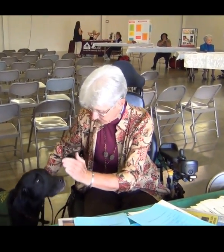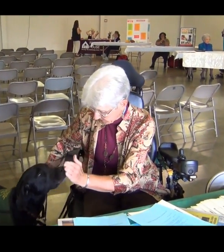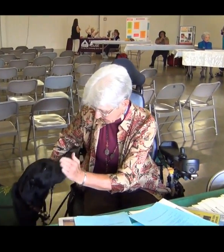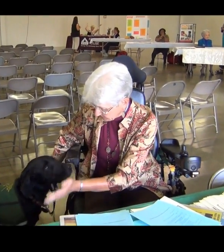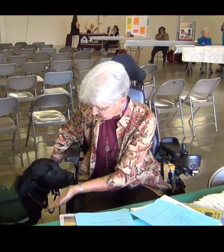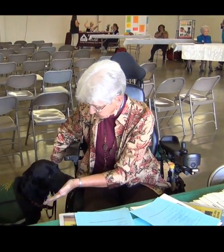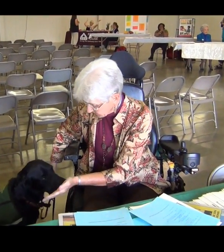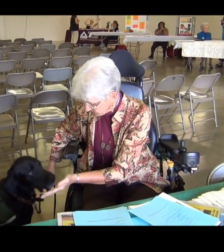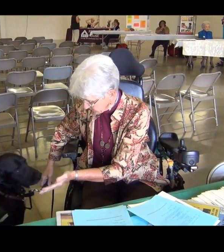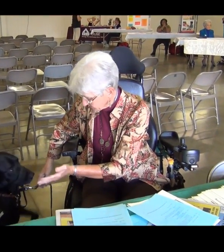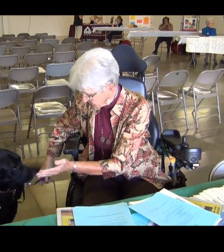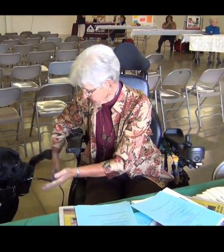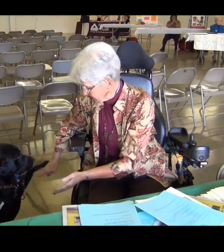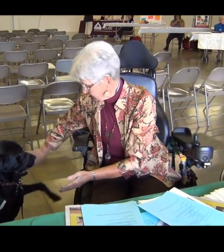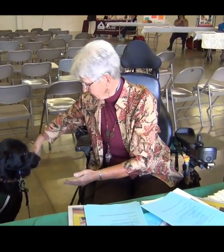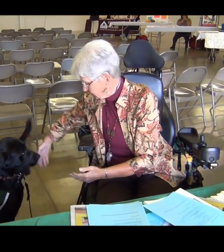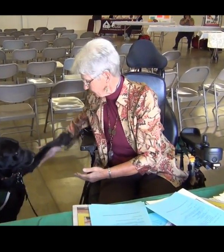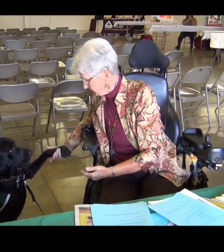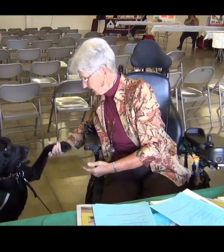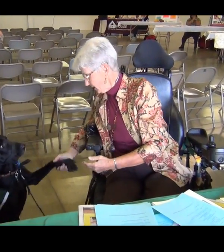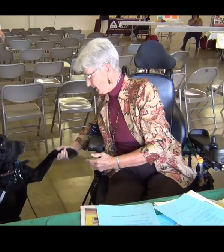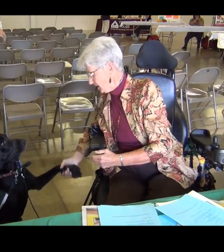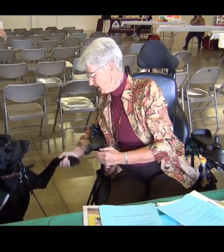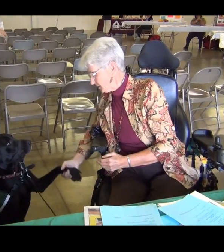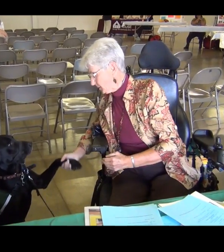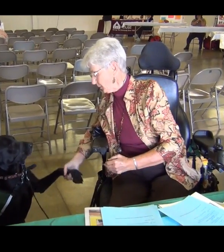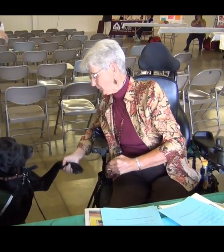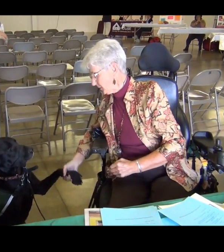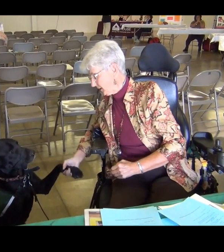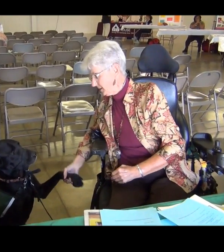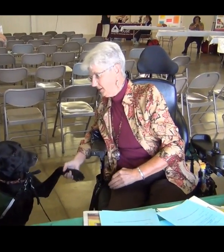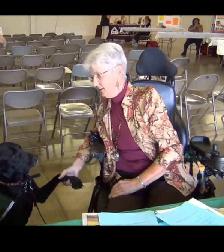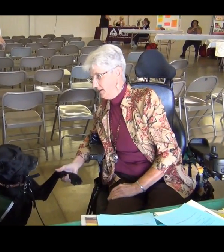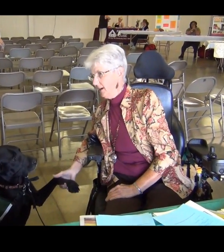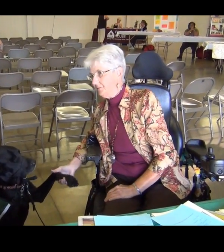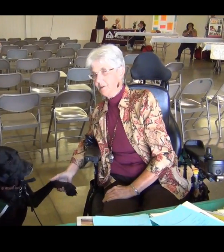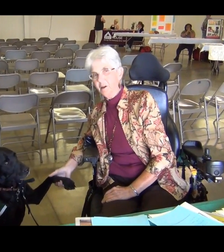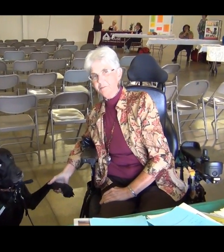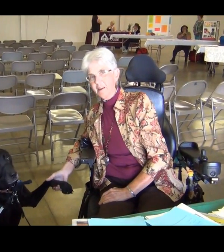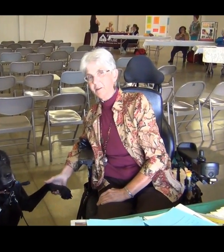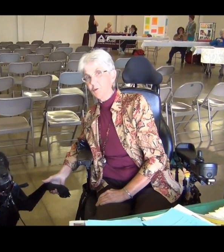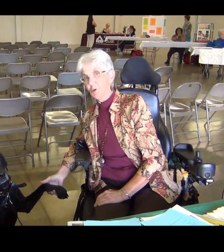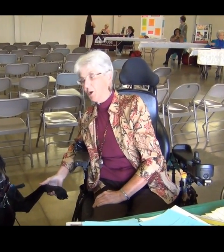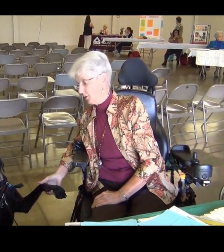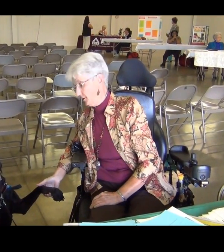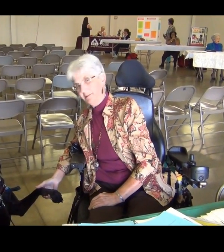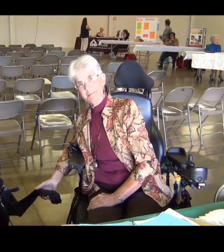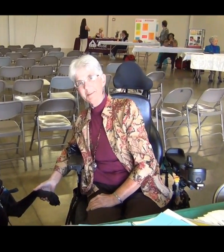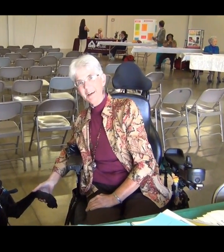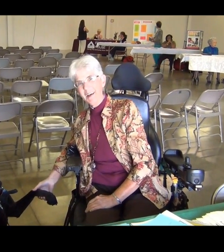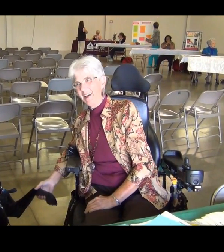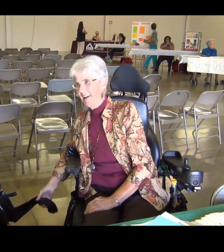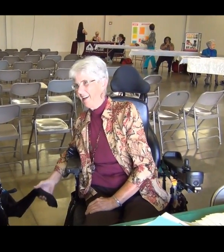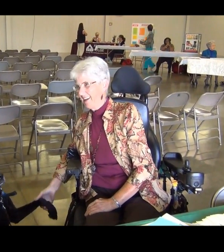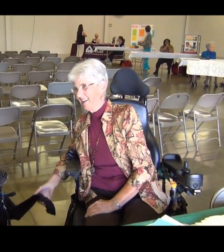happen, should it all end? Don't let them define you, only things you can